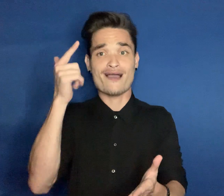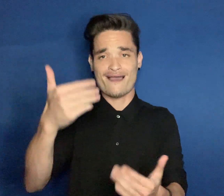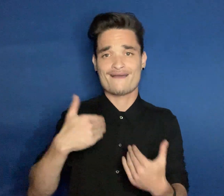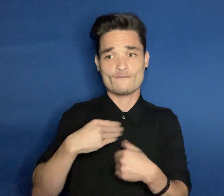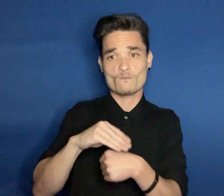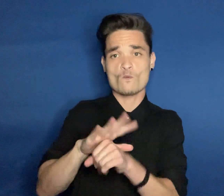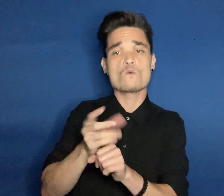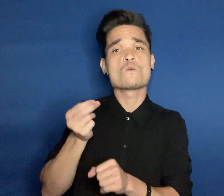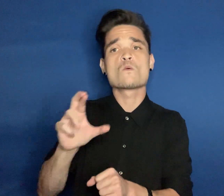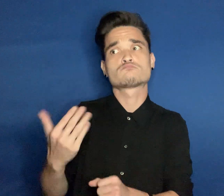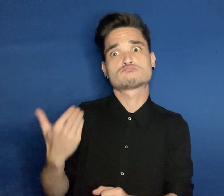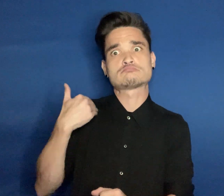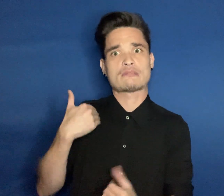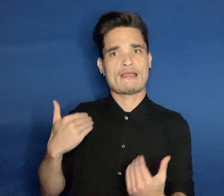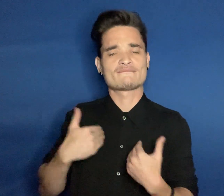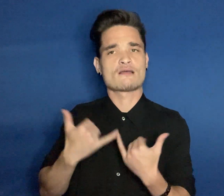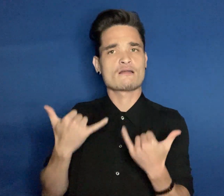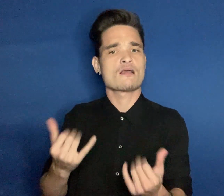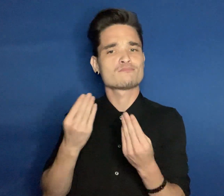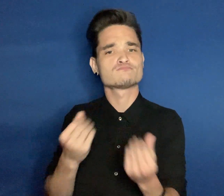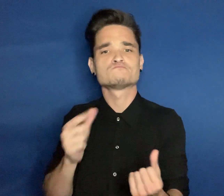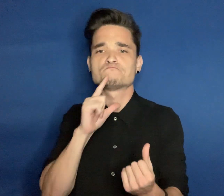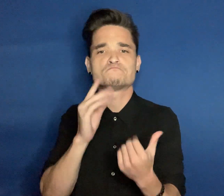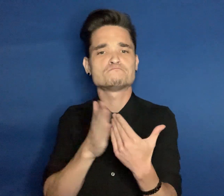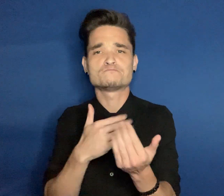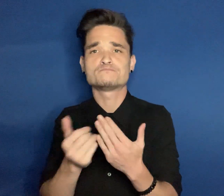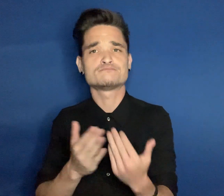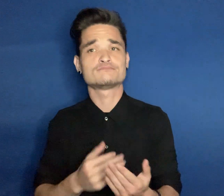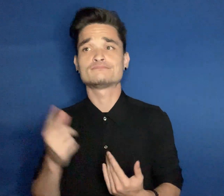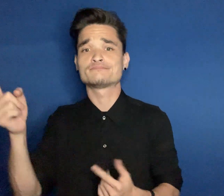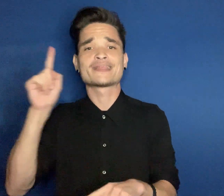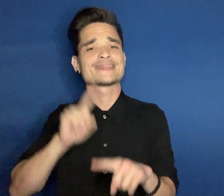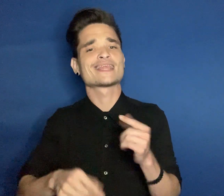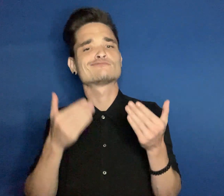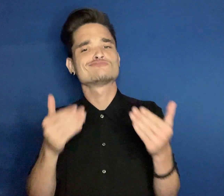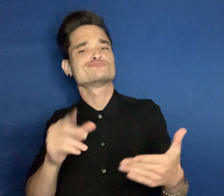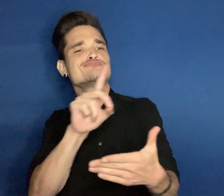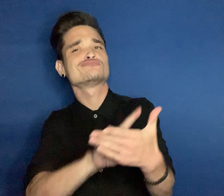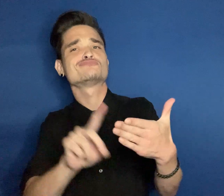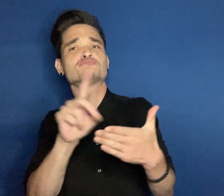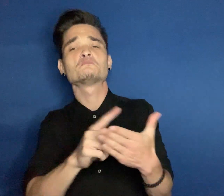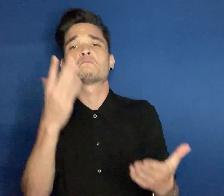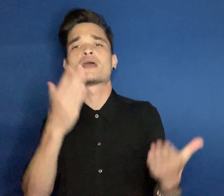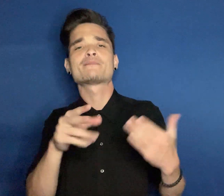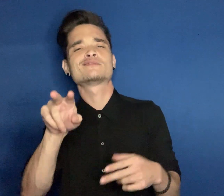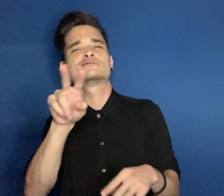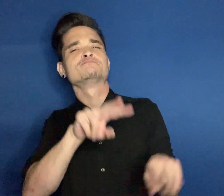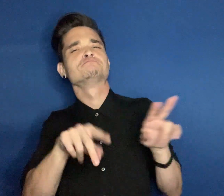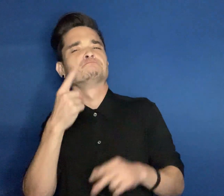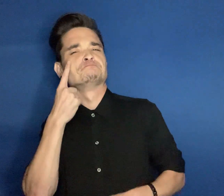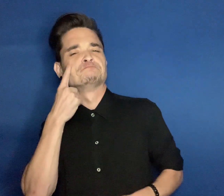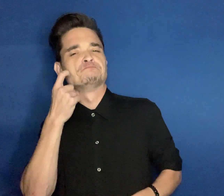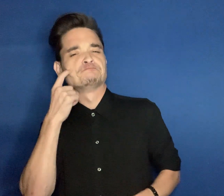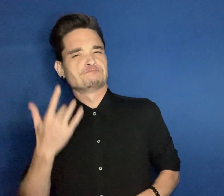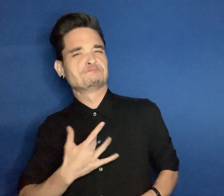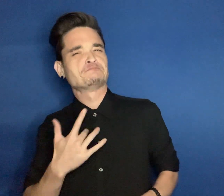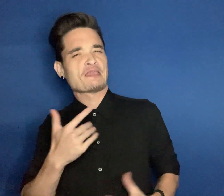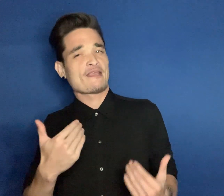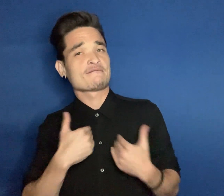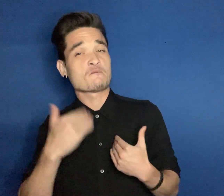past. They cannot discriminate or assume you have COVID-19 because of your age, your appearance, your actual